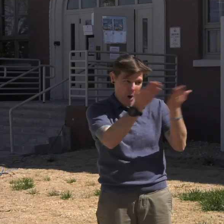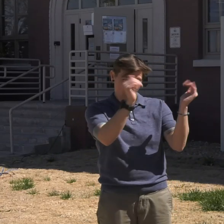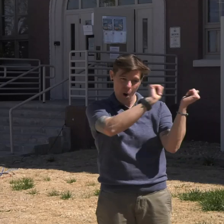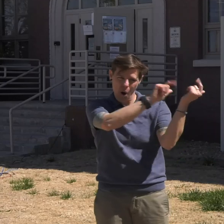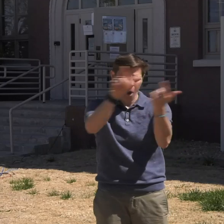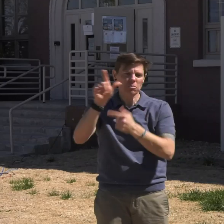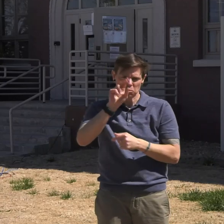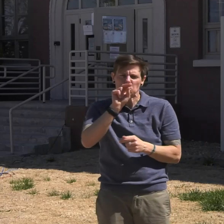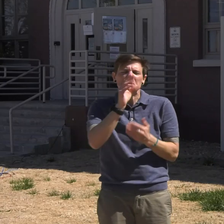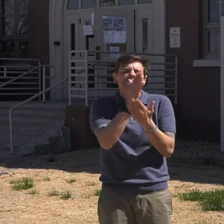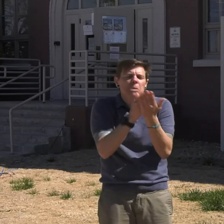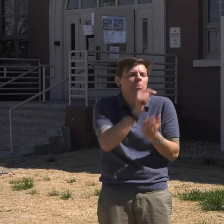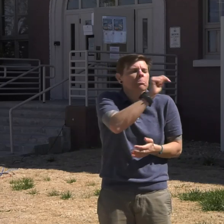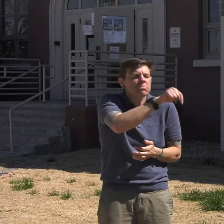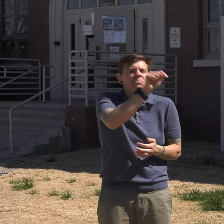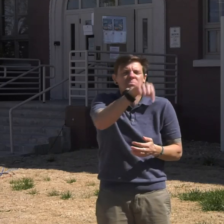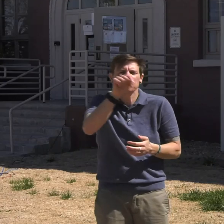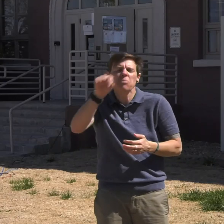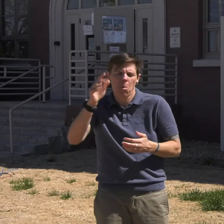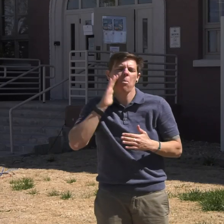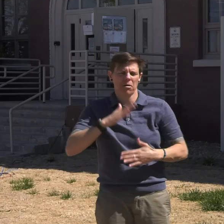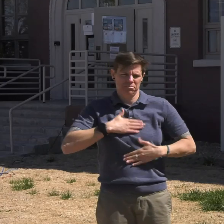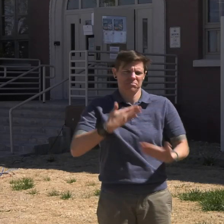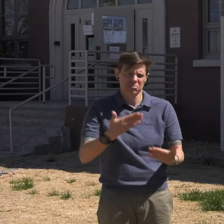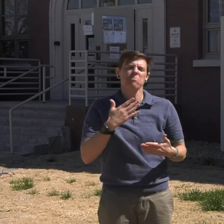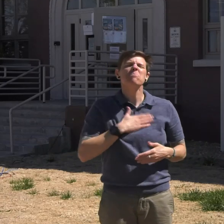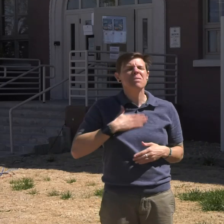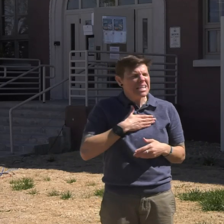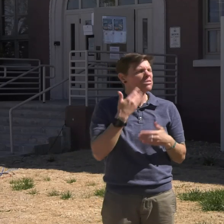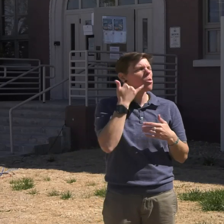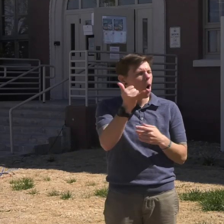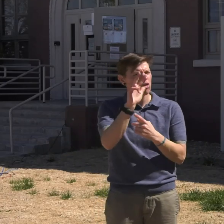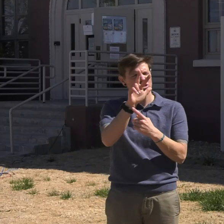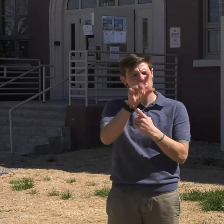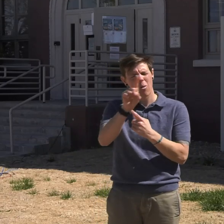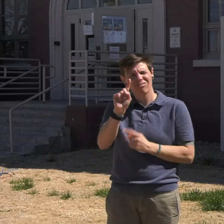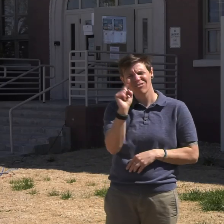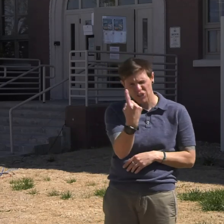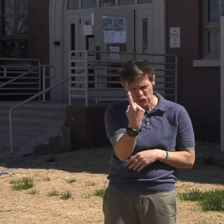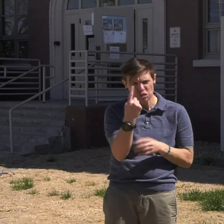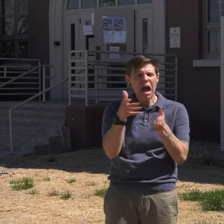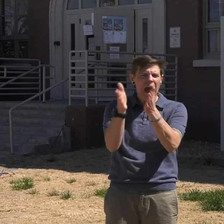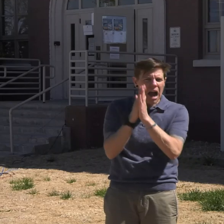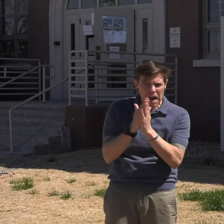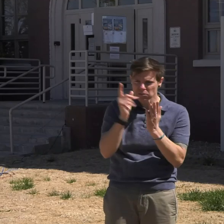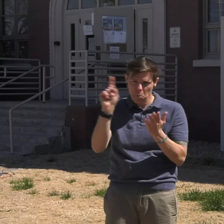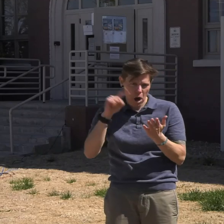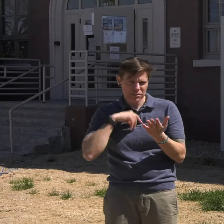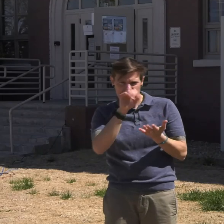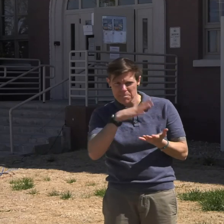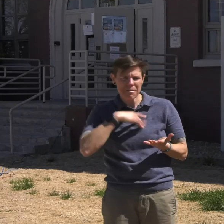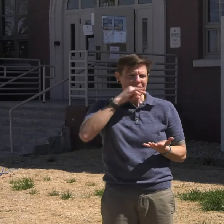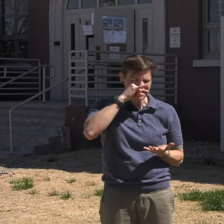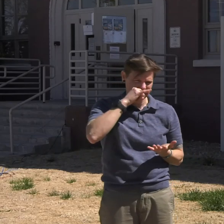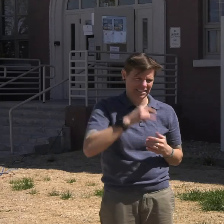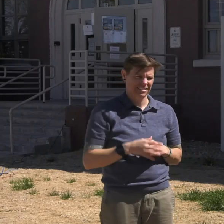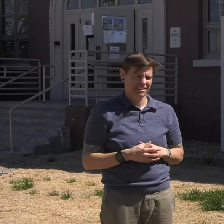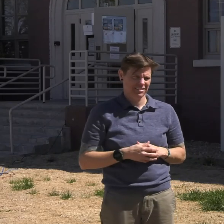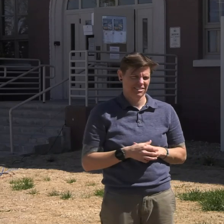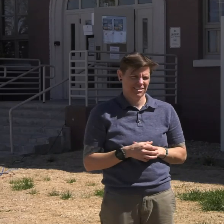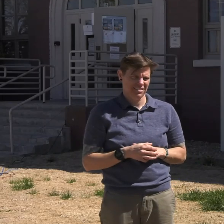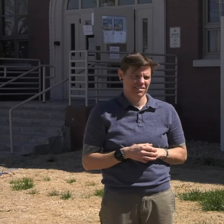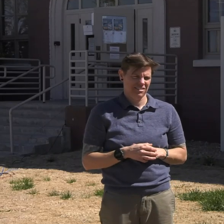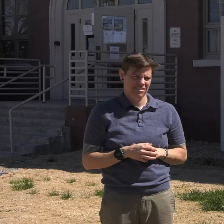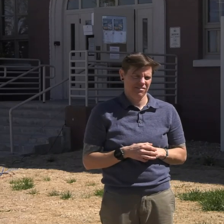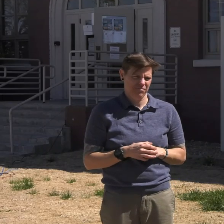centers. So please call 311 to get more details with respect to that. At the airport, as an update, there's going to be more